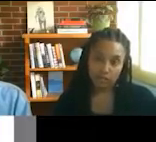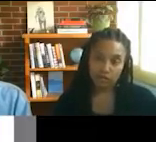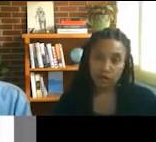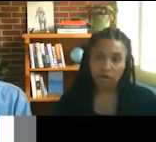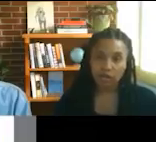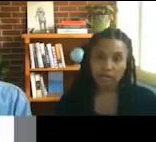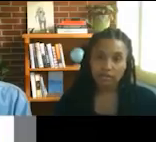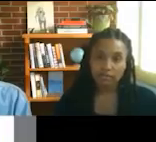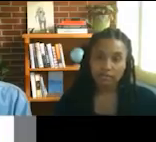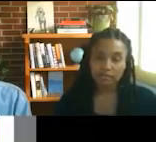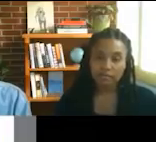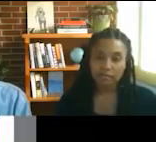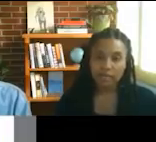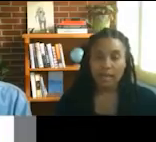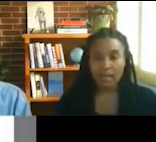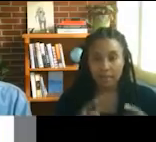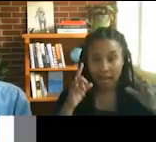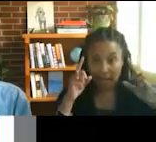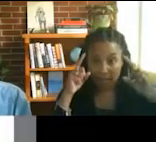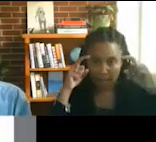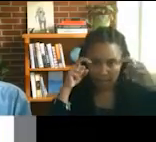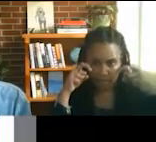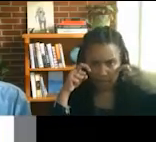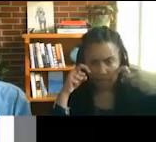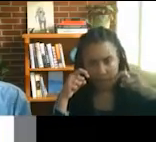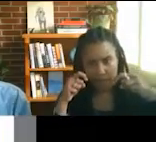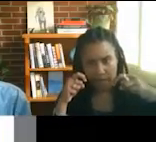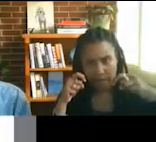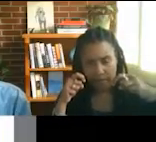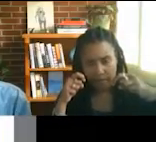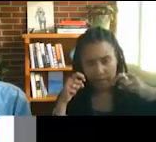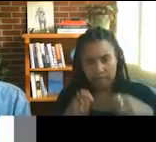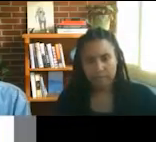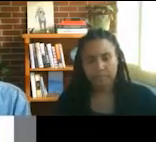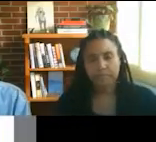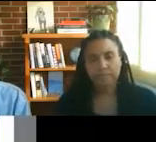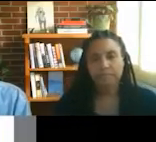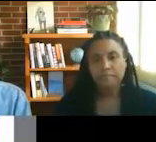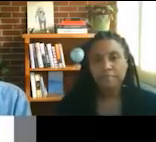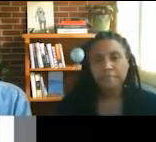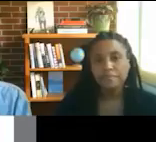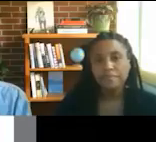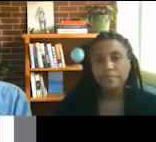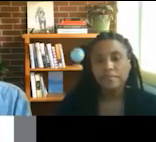get stronger and my eyebrows may turn in.